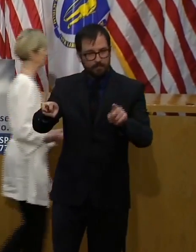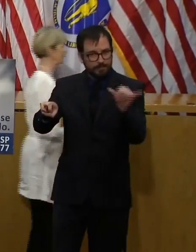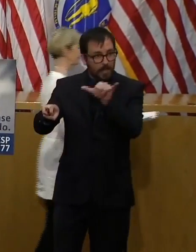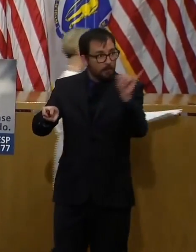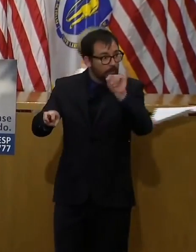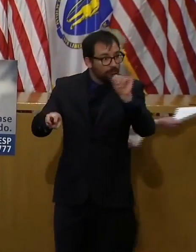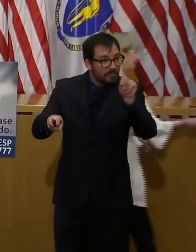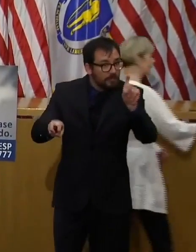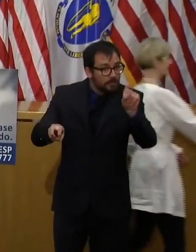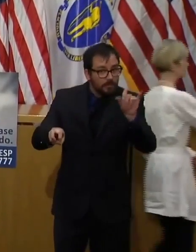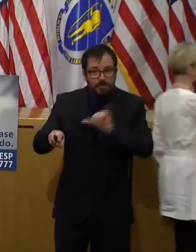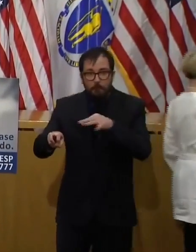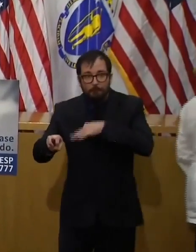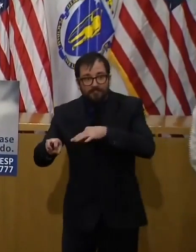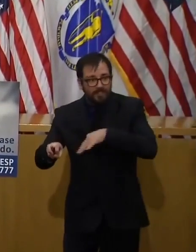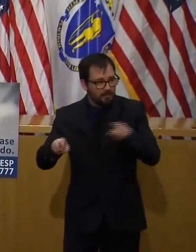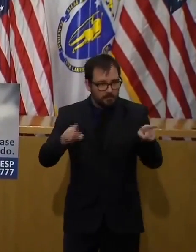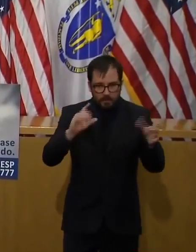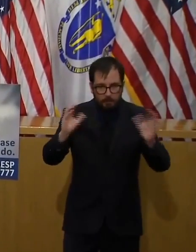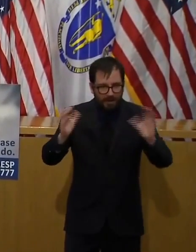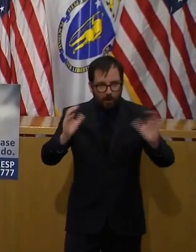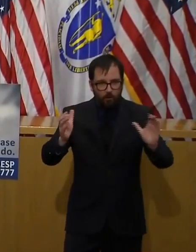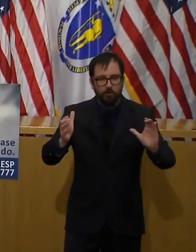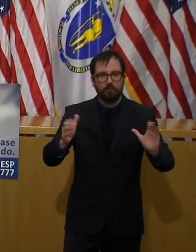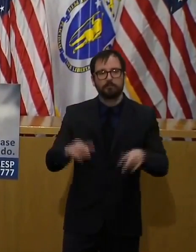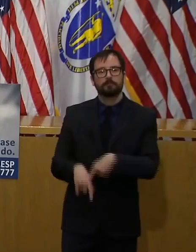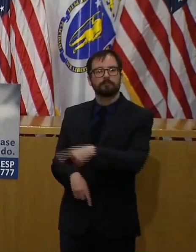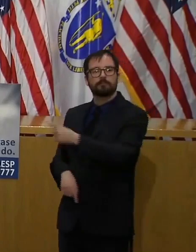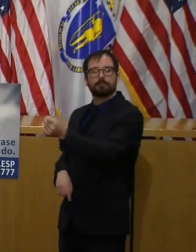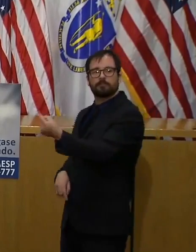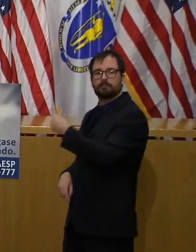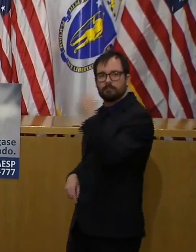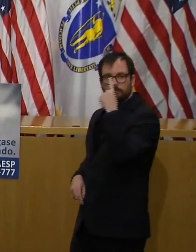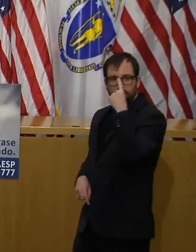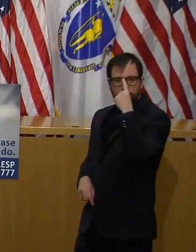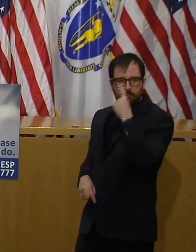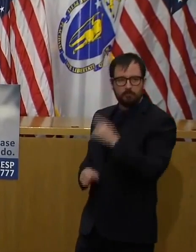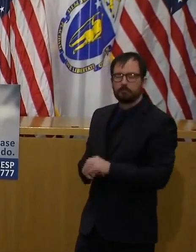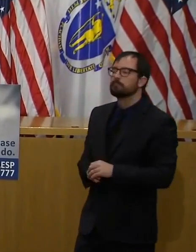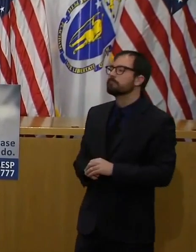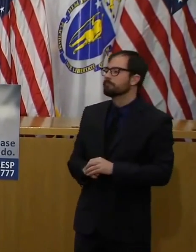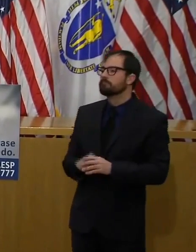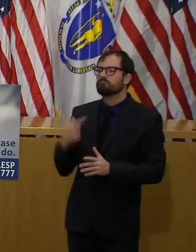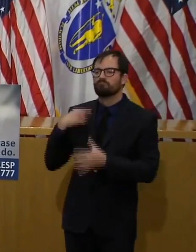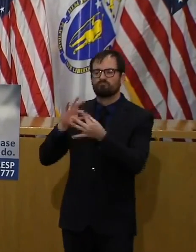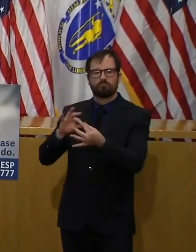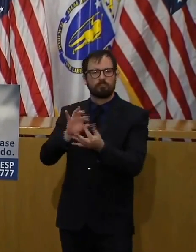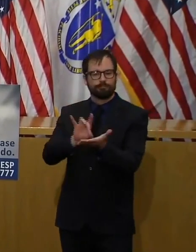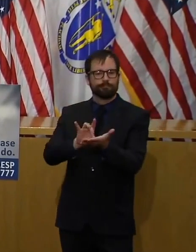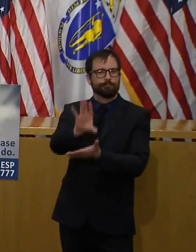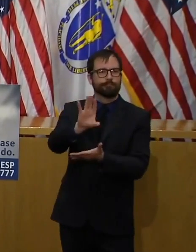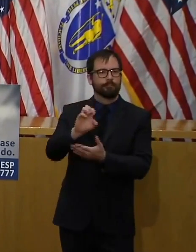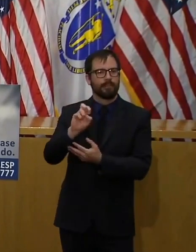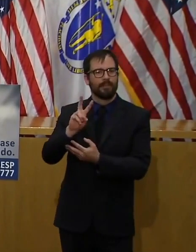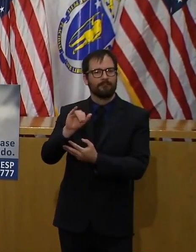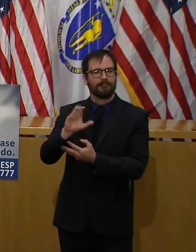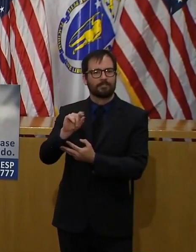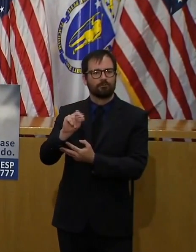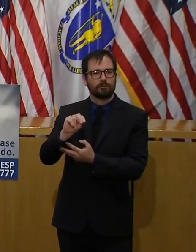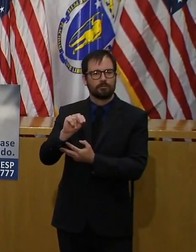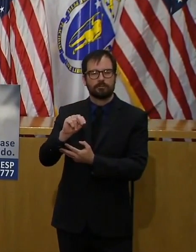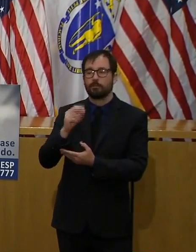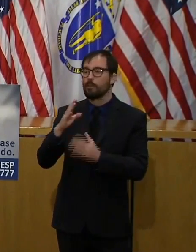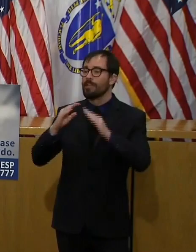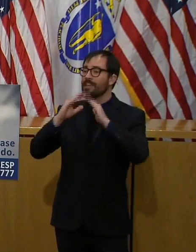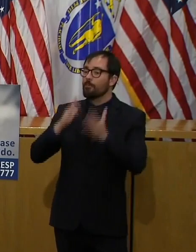evictions and foreclosure bill could end up on your desk later today. You can sign that, review it. I think I know the answer, but What